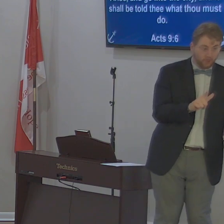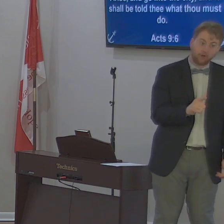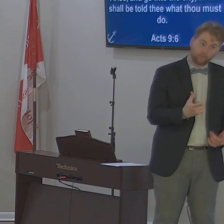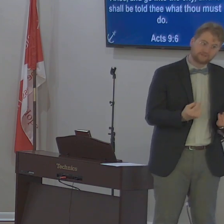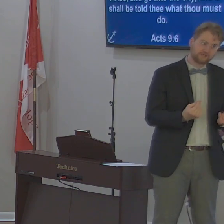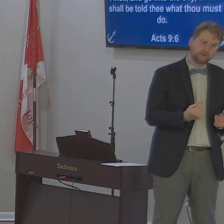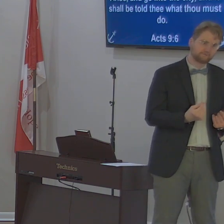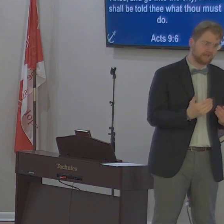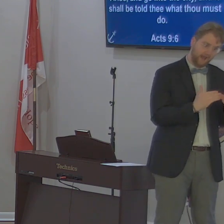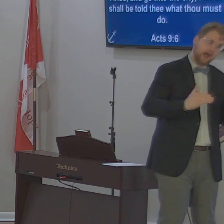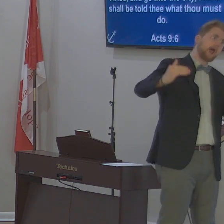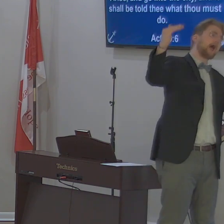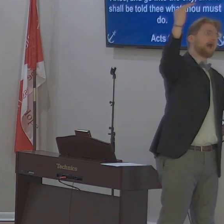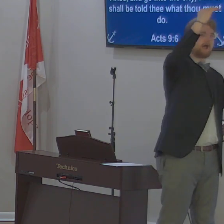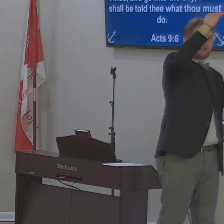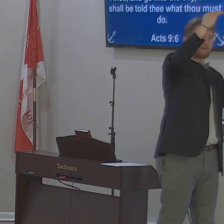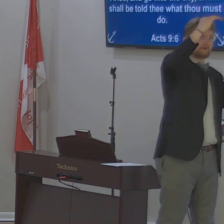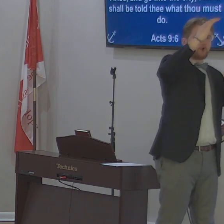do.